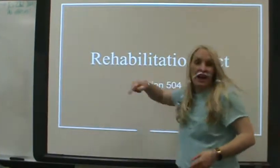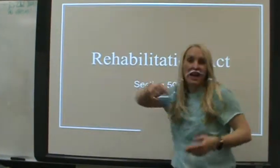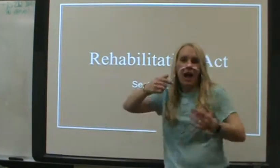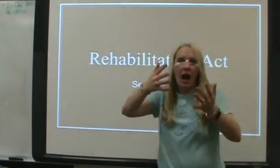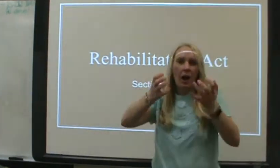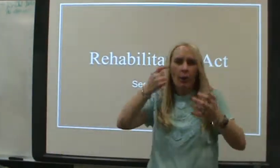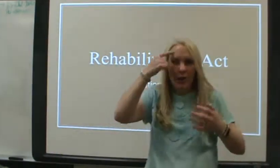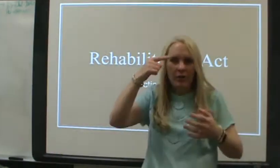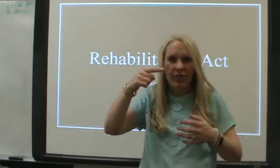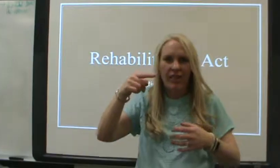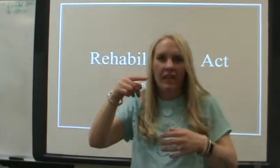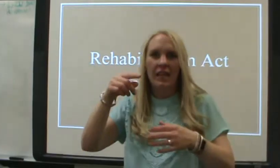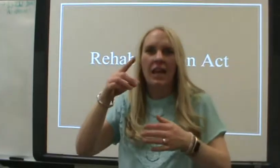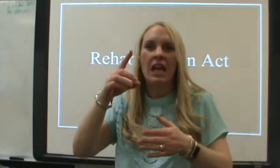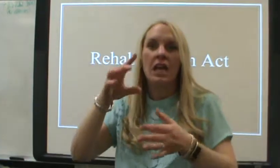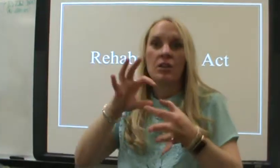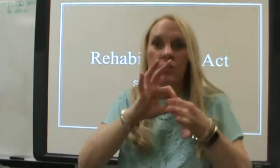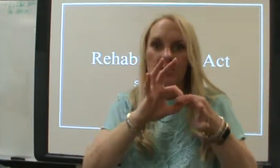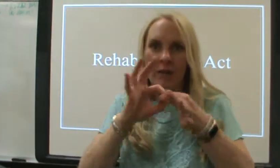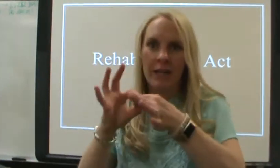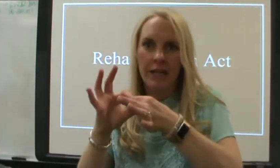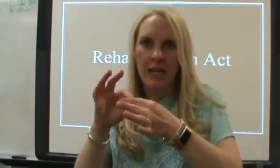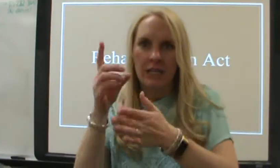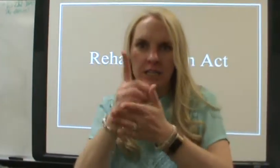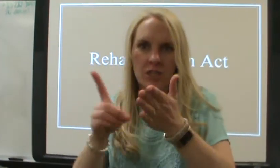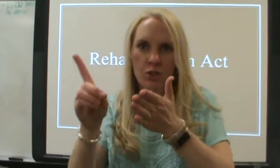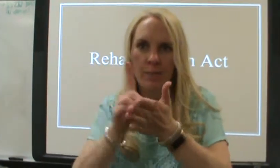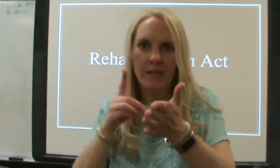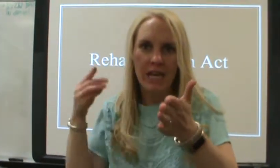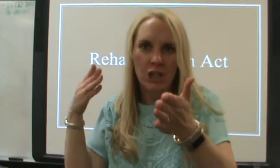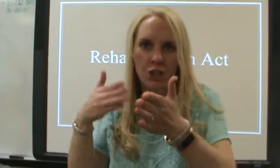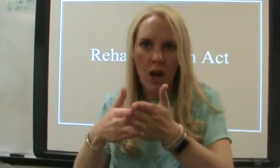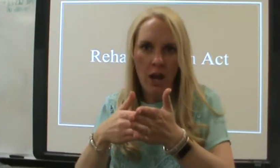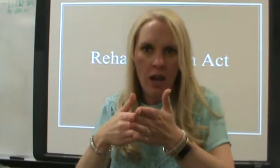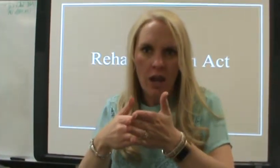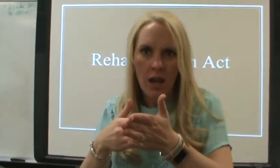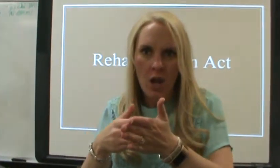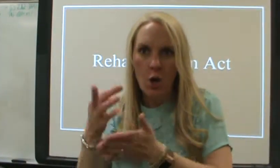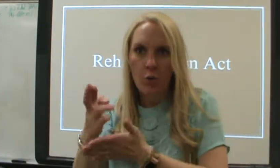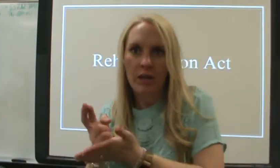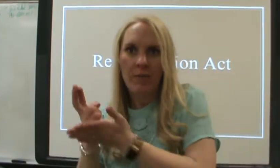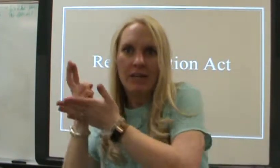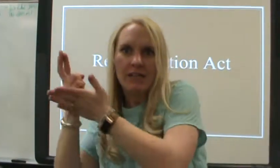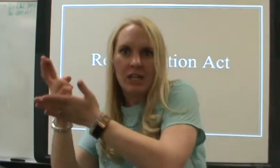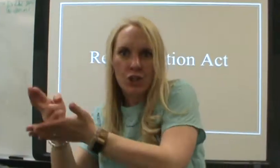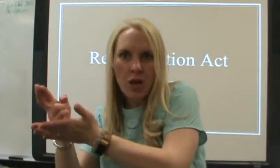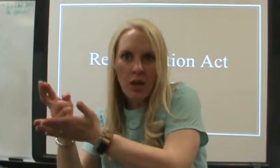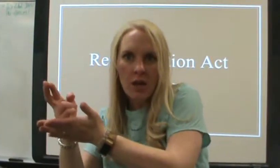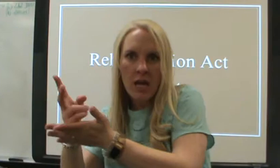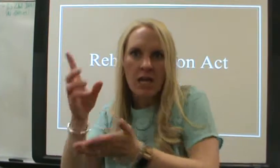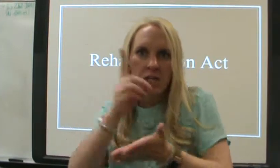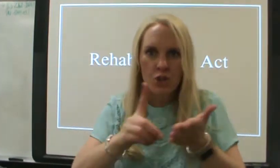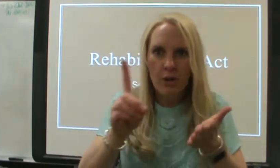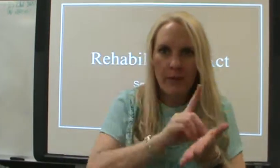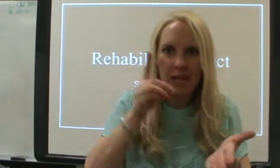right? I want you to think, right? Discrimination, rehabilitation,